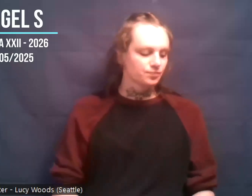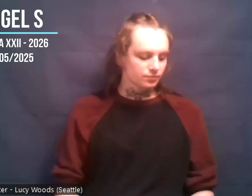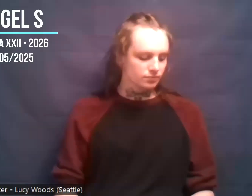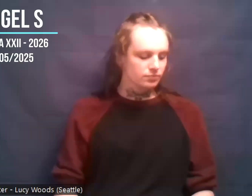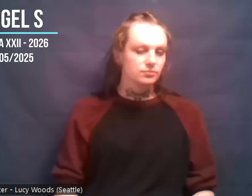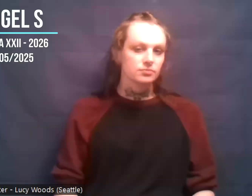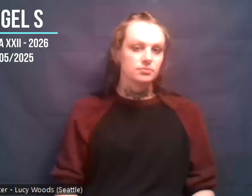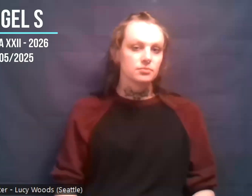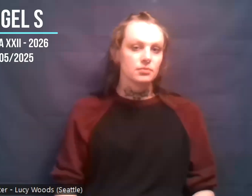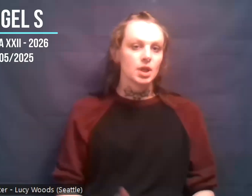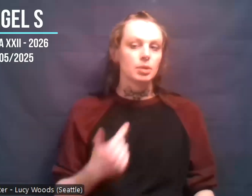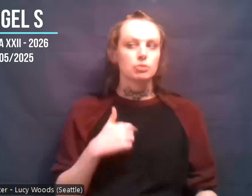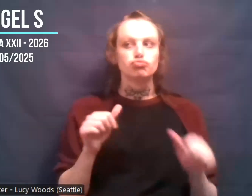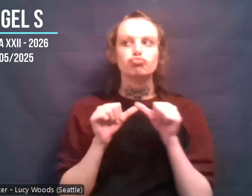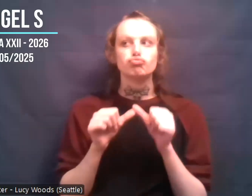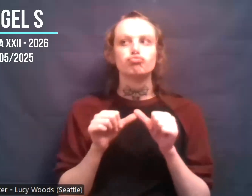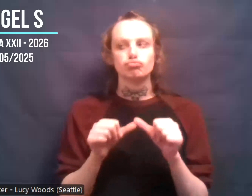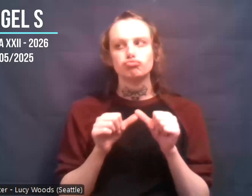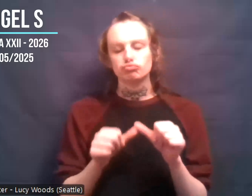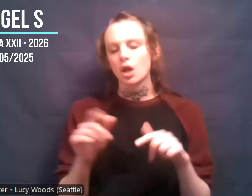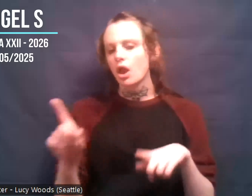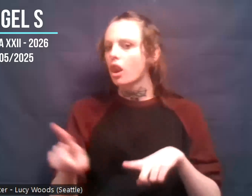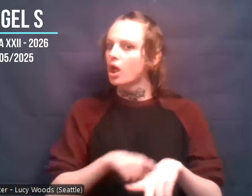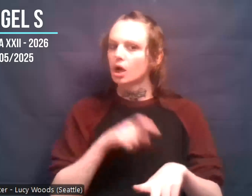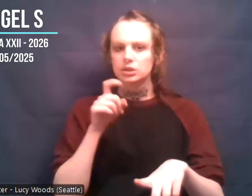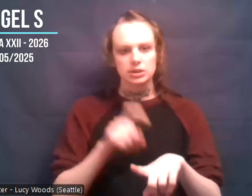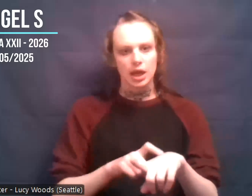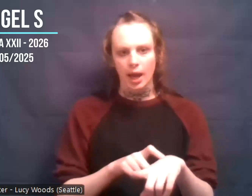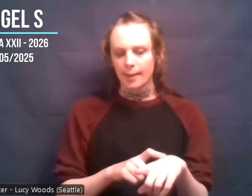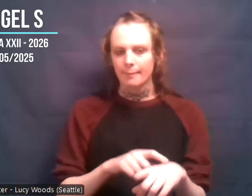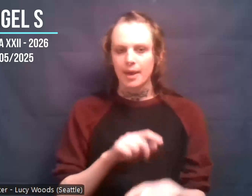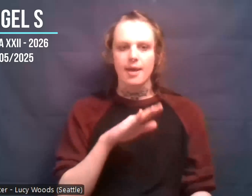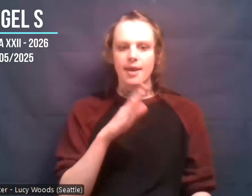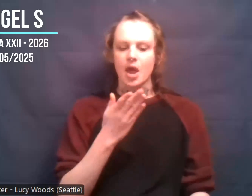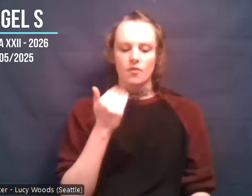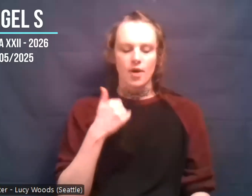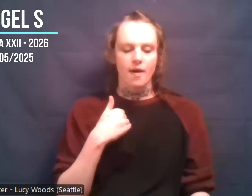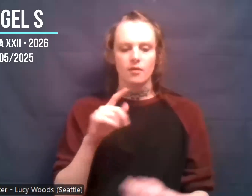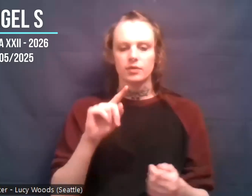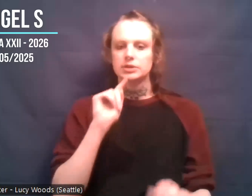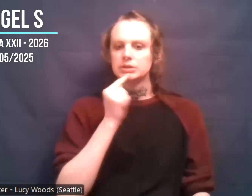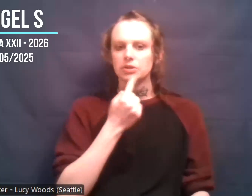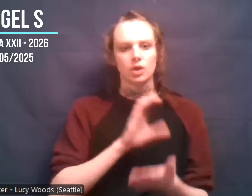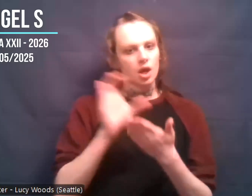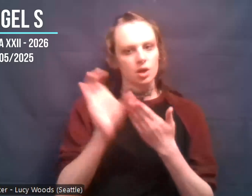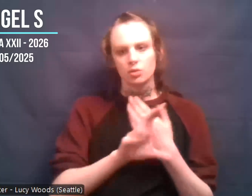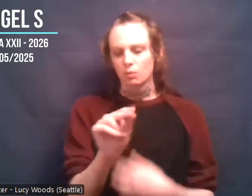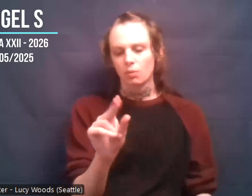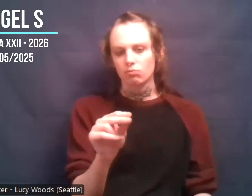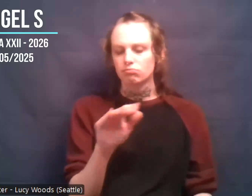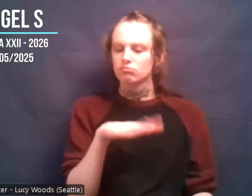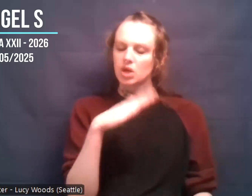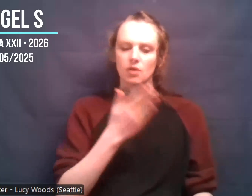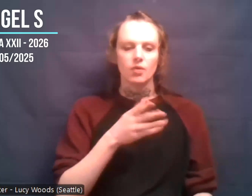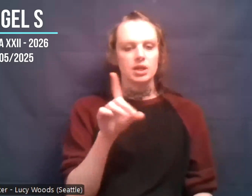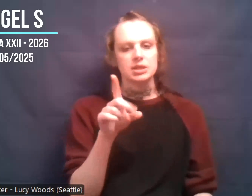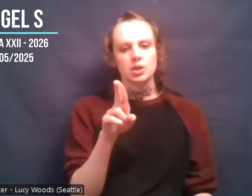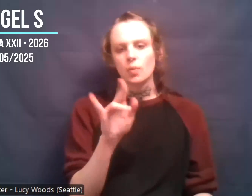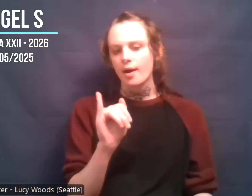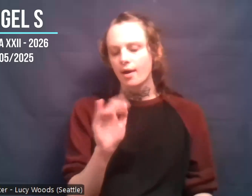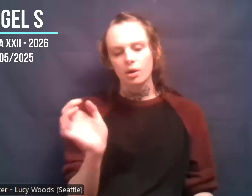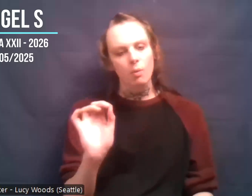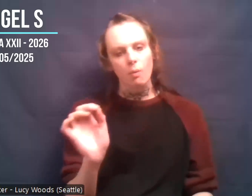I carried on for a long time, but I never had any serious consequences. I never had a DUI. I never hurt